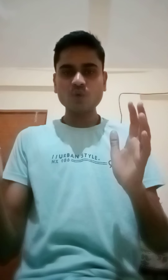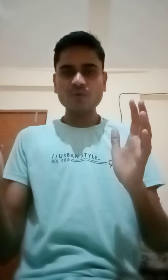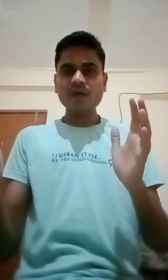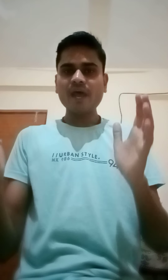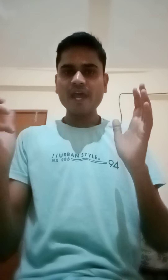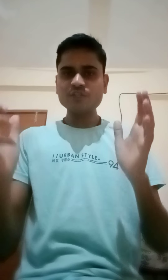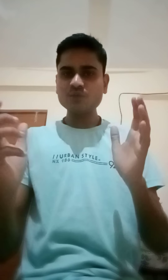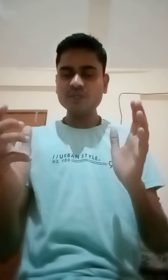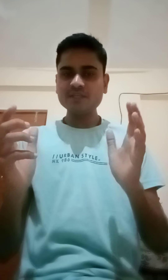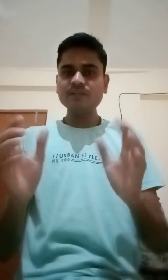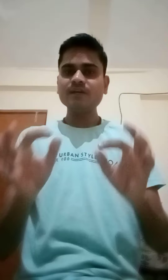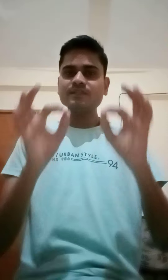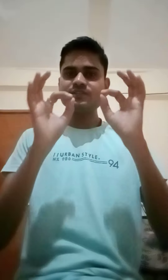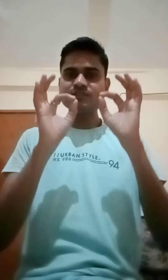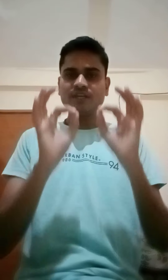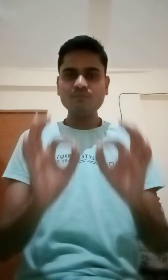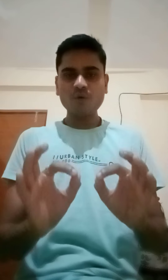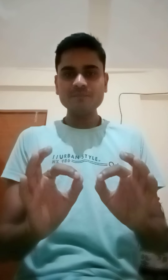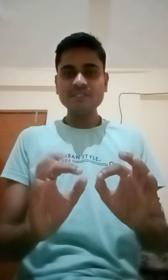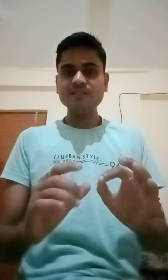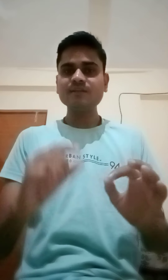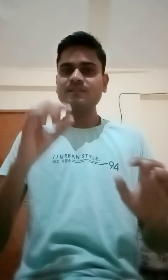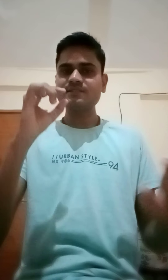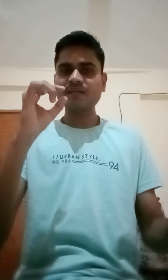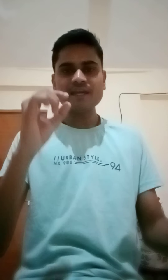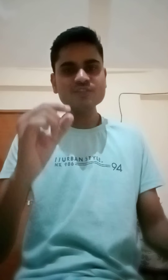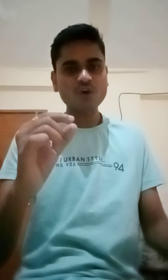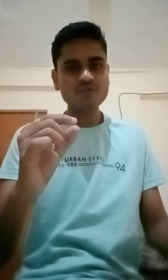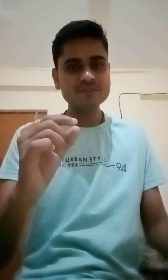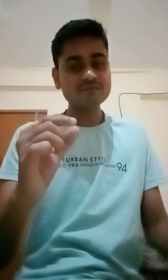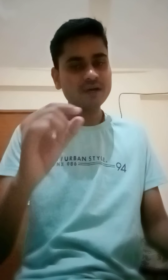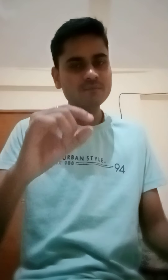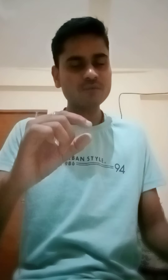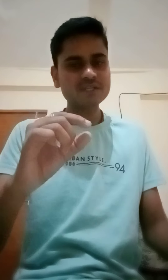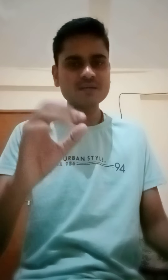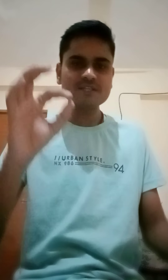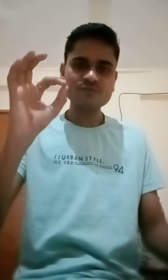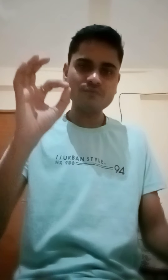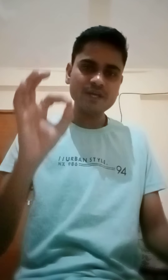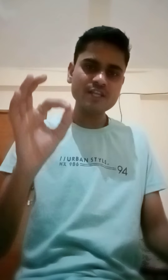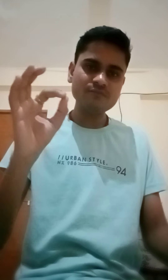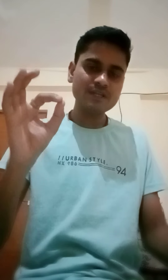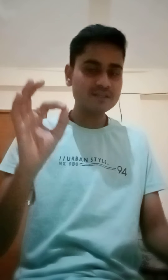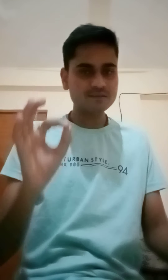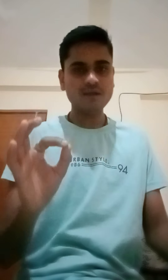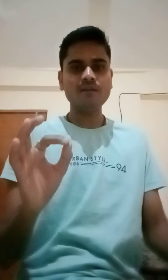So actually the shape of the size of the fiber optic cable is very thin.